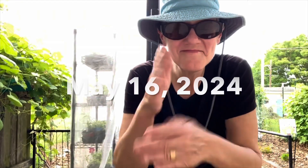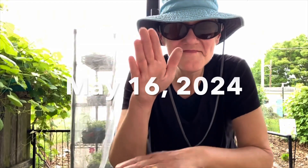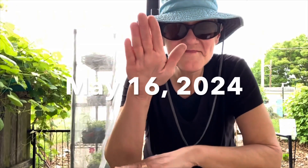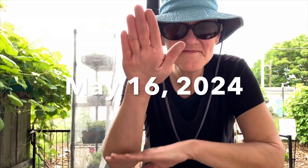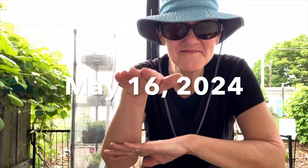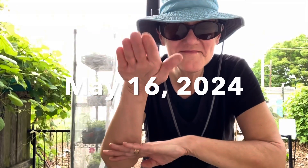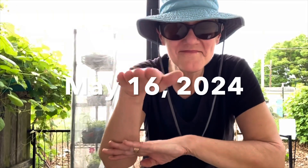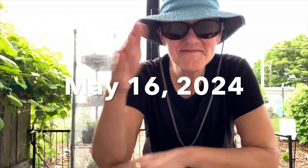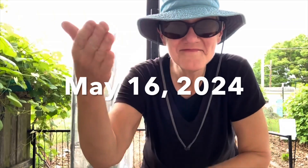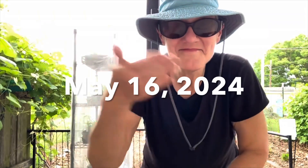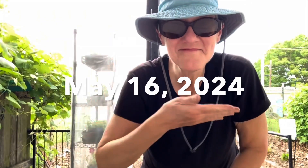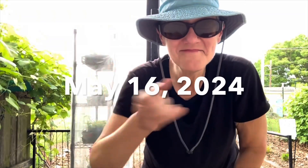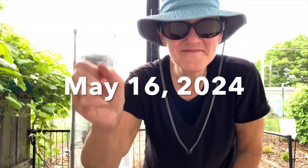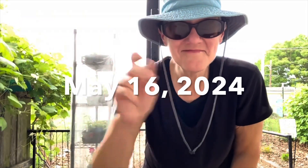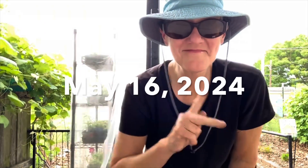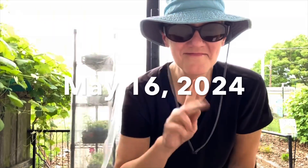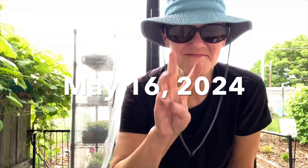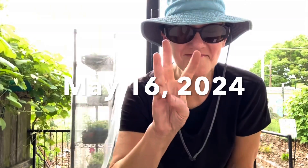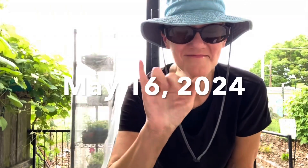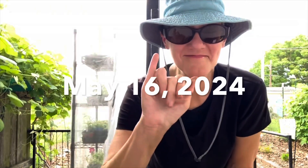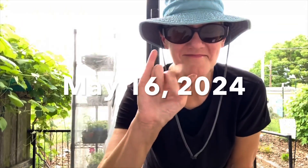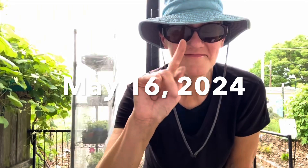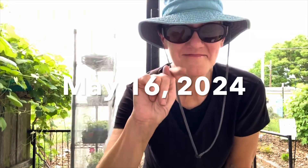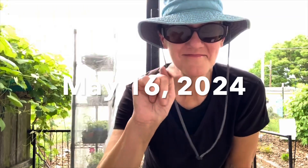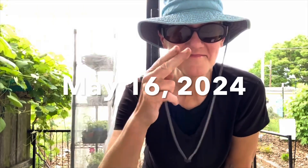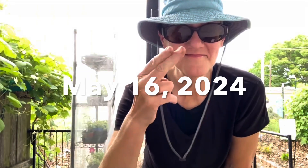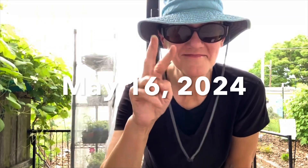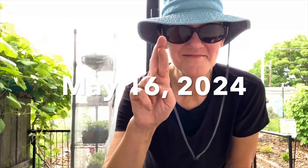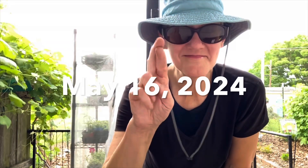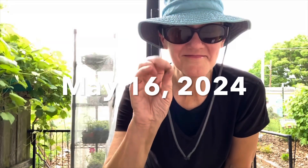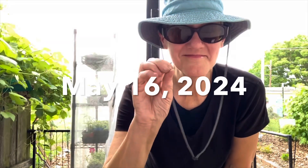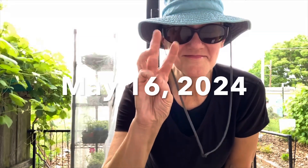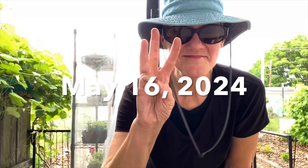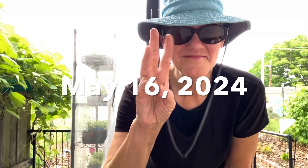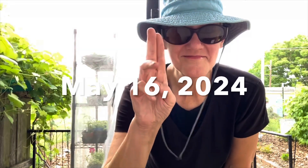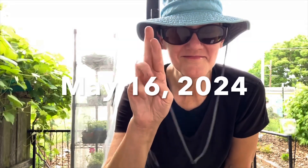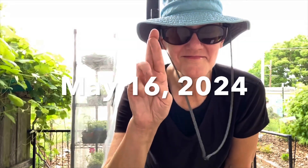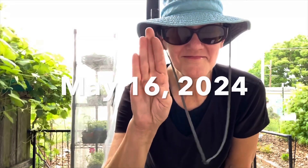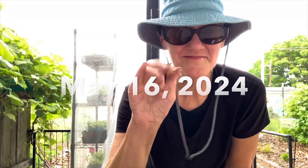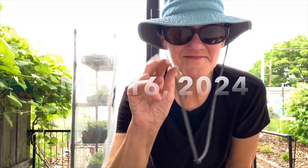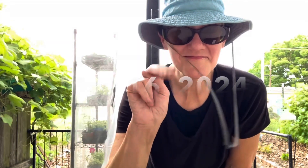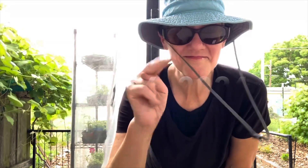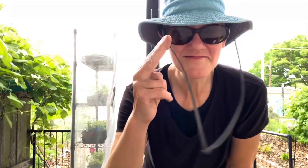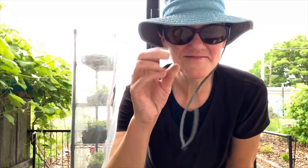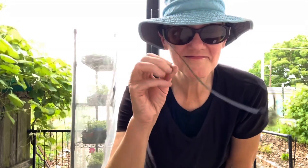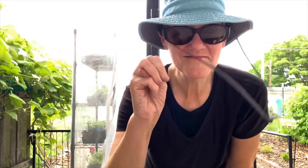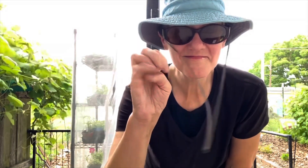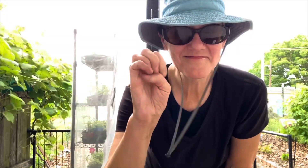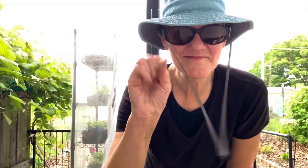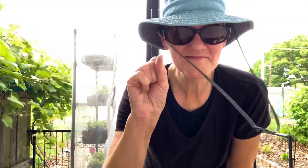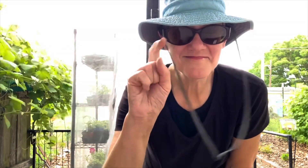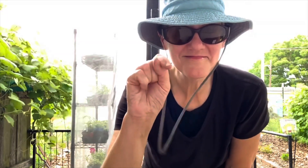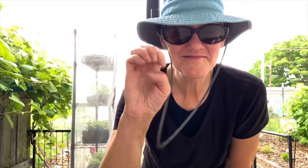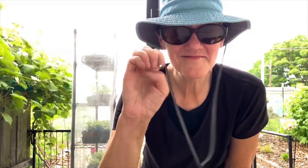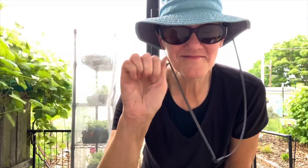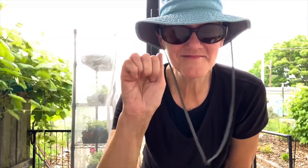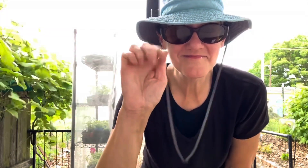Good afternoon, and welcome back to Withrow Urban Homestead.